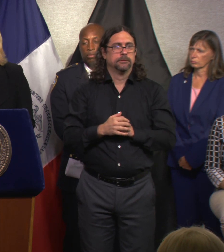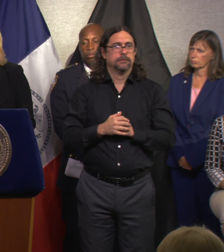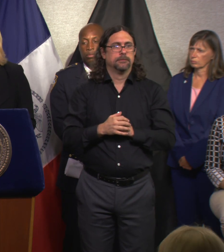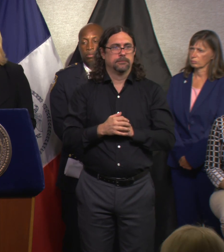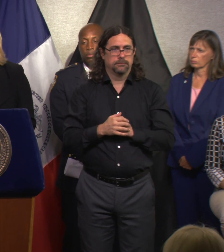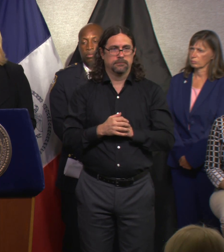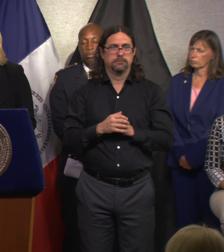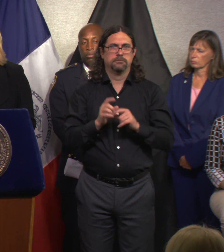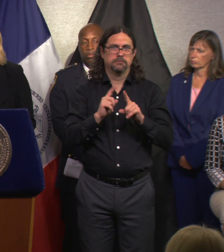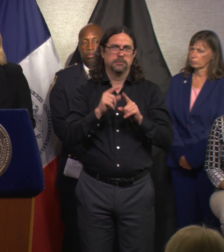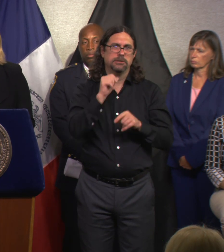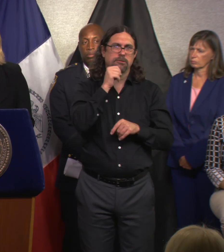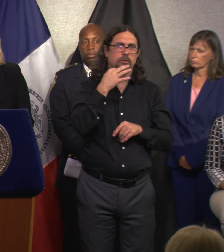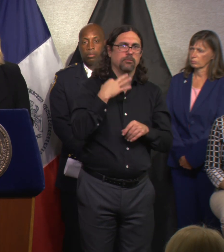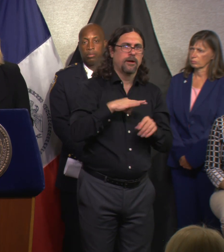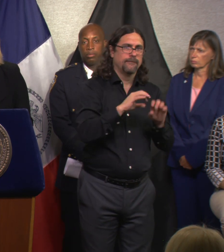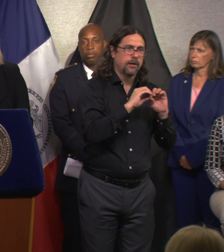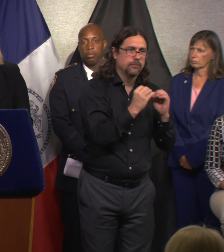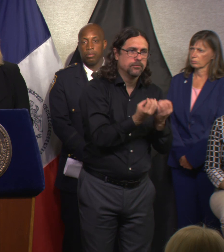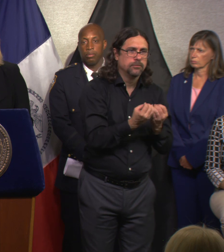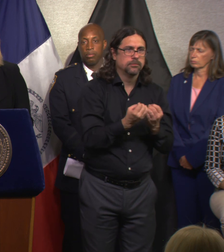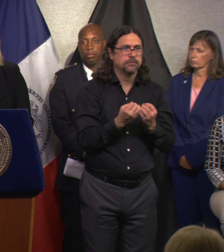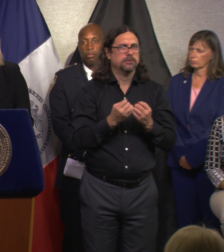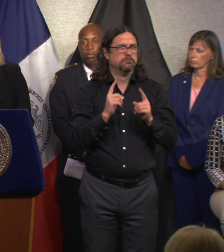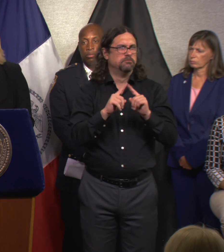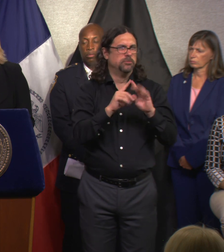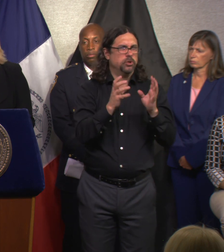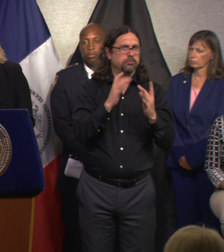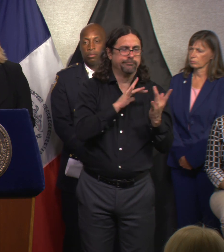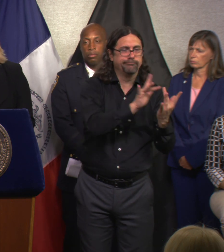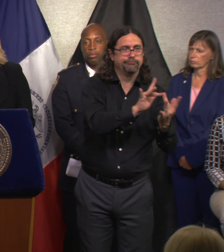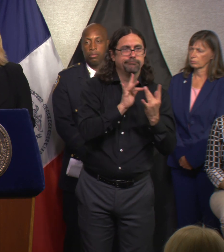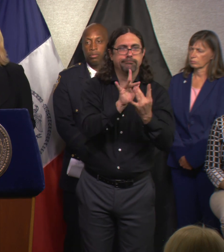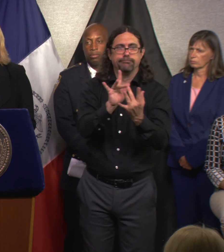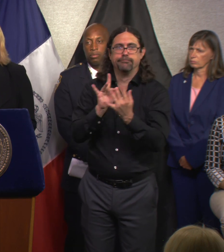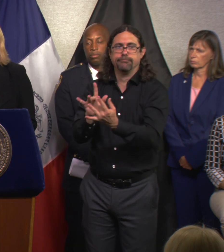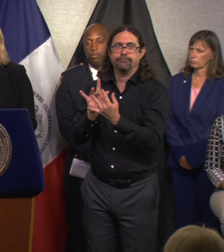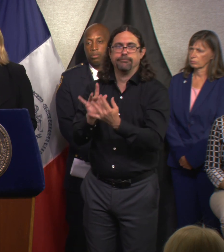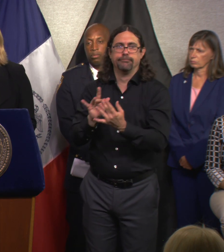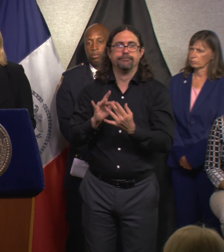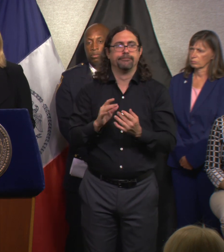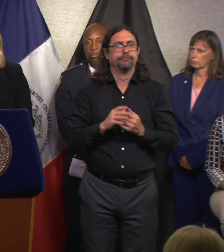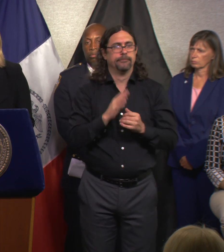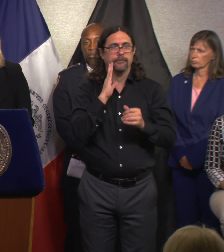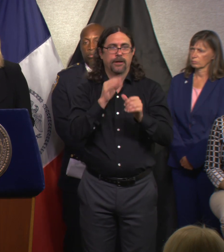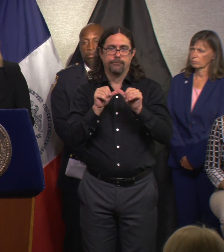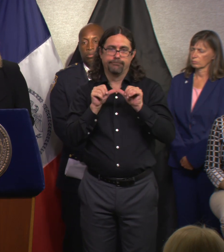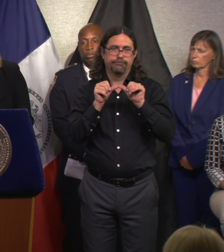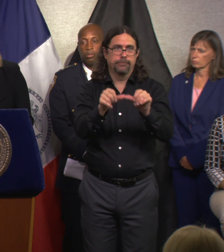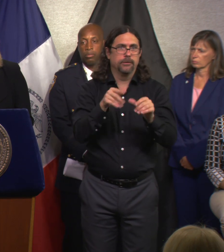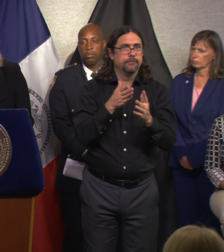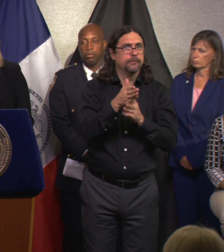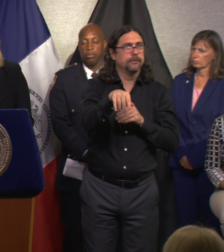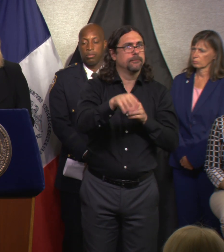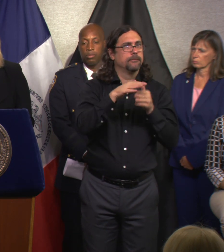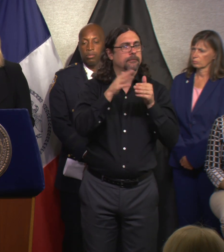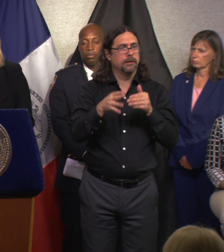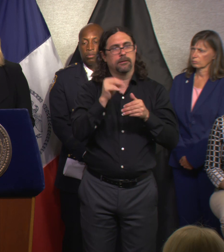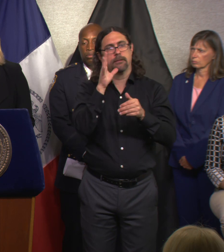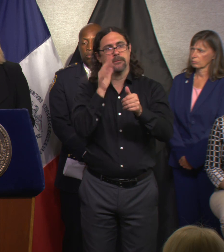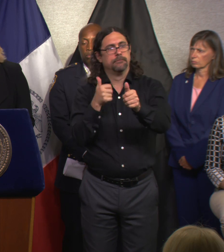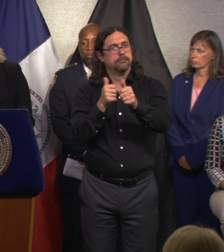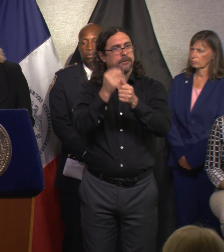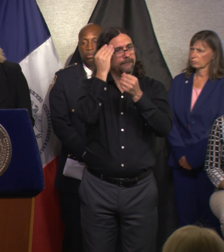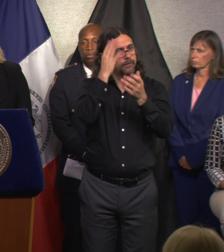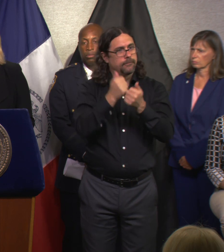we will continue to provide them updates throughout the weekend. We also want to remind you to stay informed. Follow